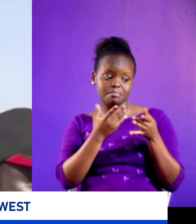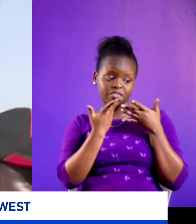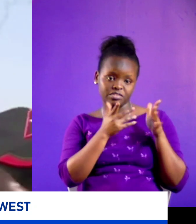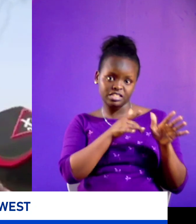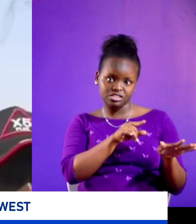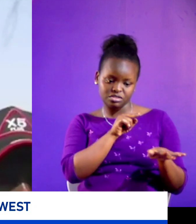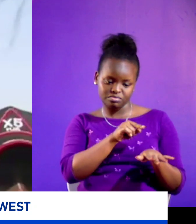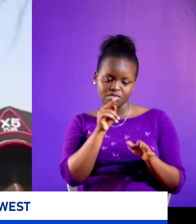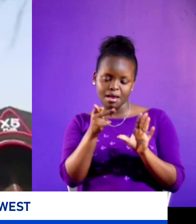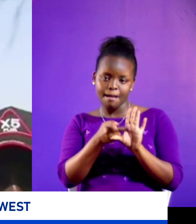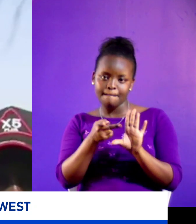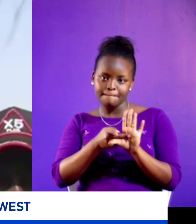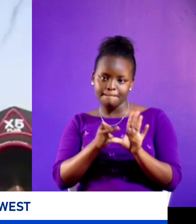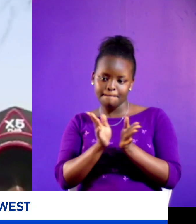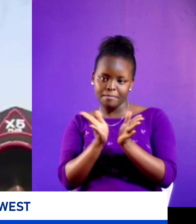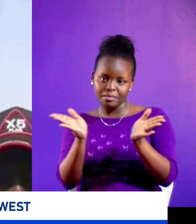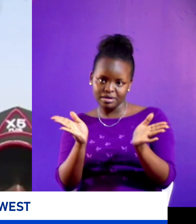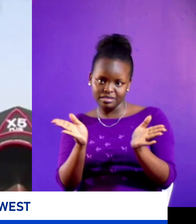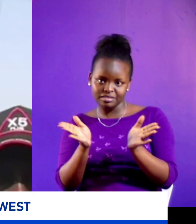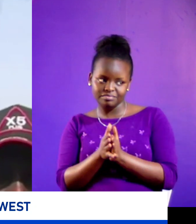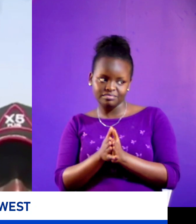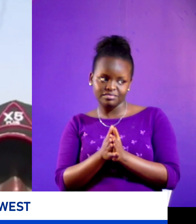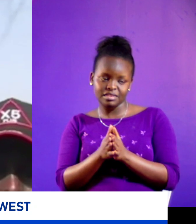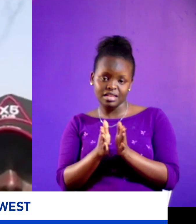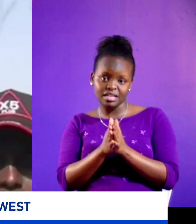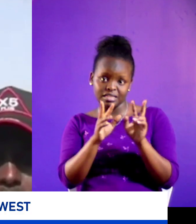participation na inspection ya site,